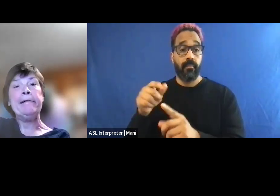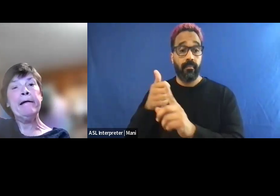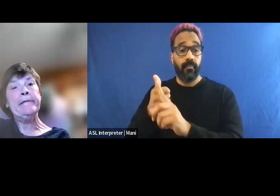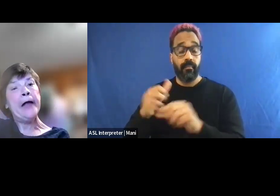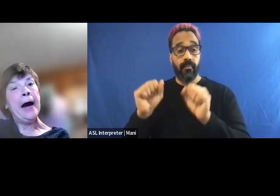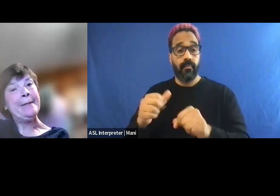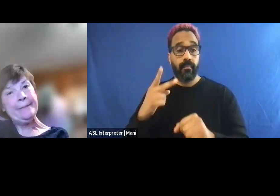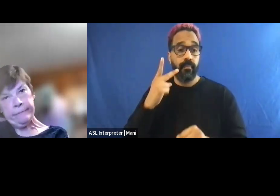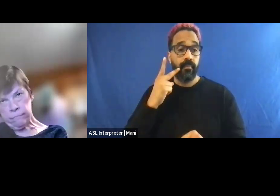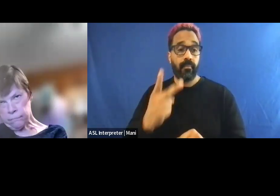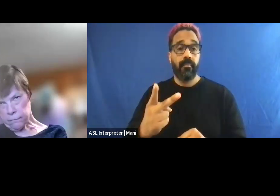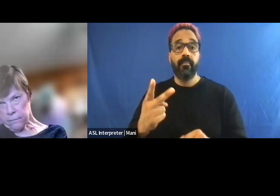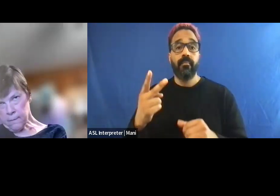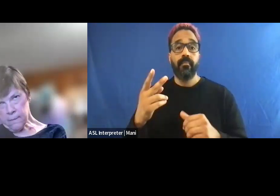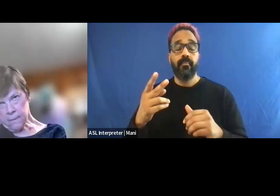navigate their own lives.